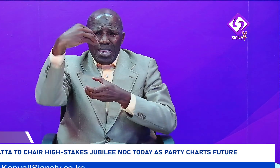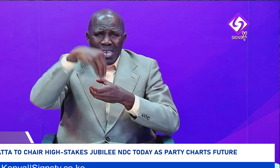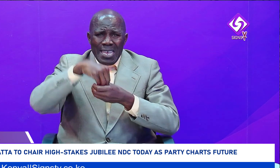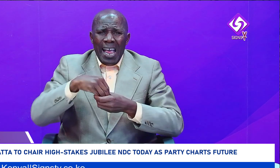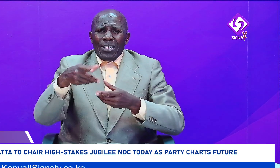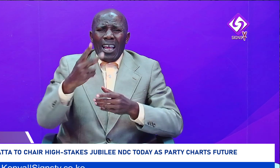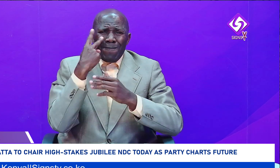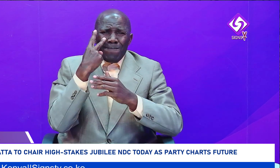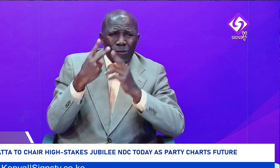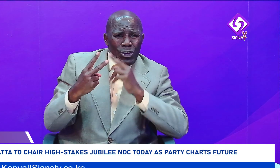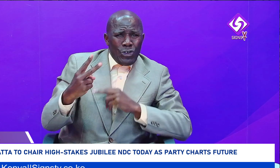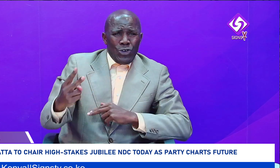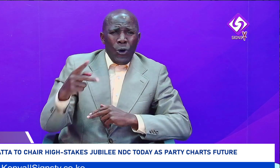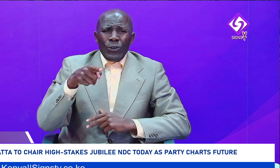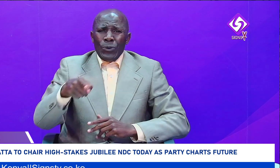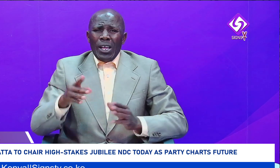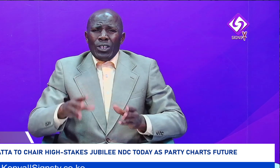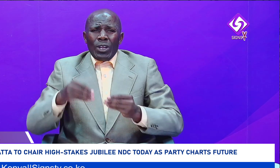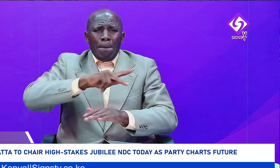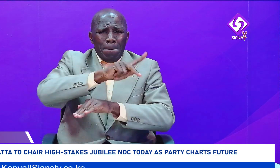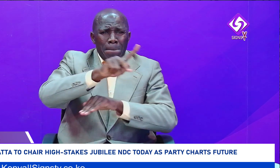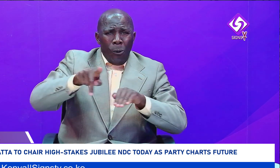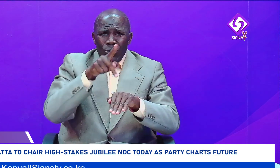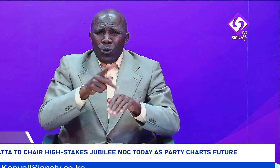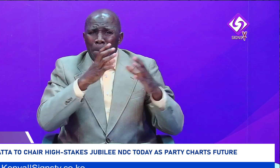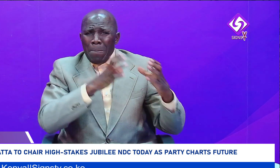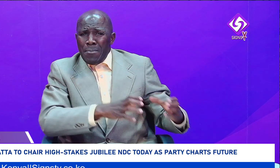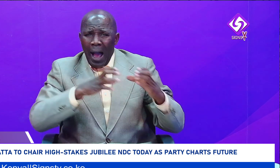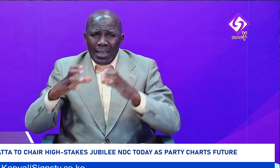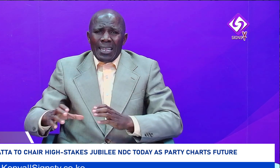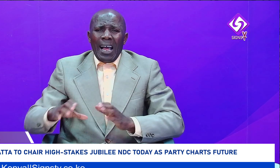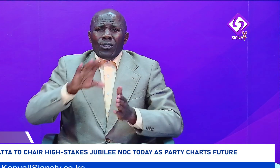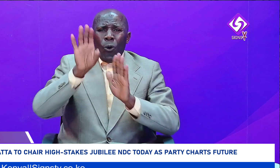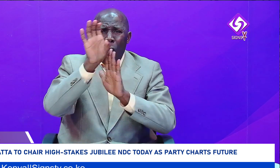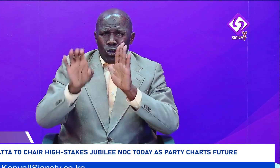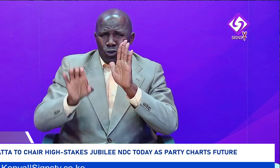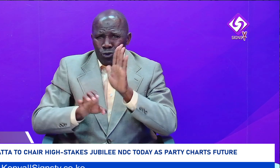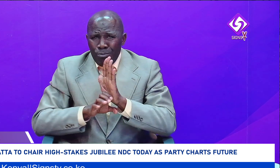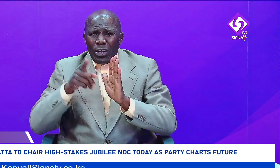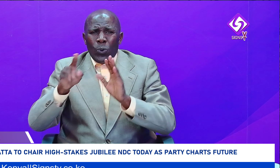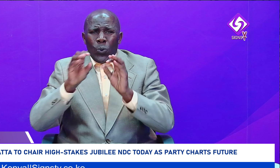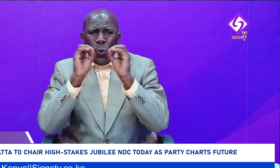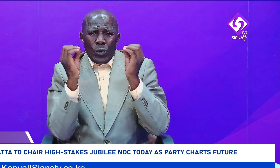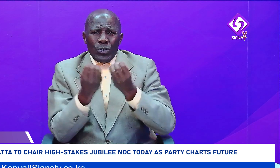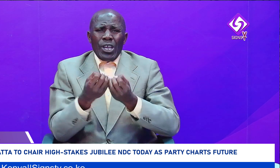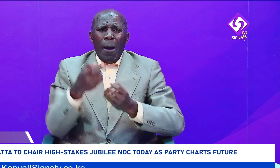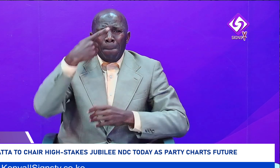Among the agenda includes reviewing and approving of the party's constitution, organs,